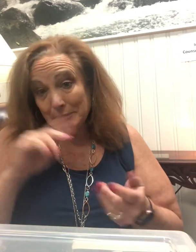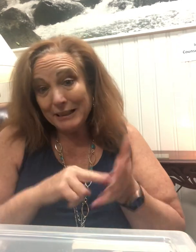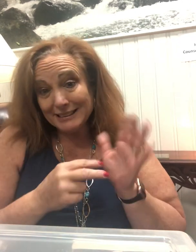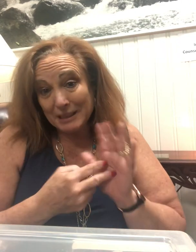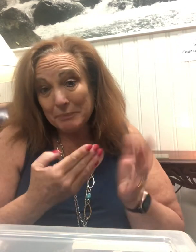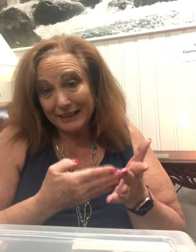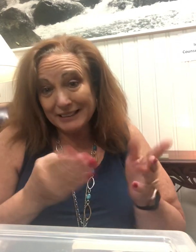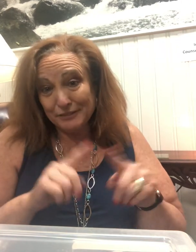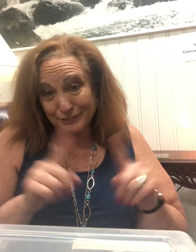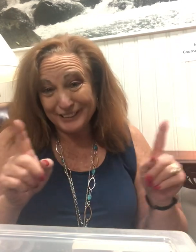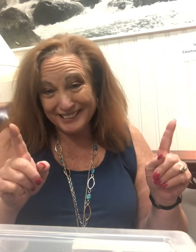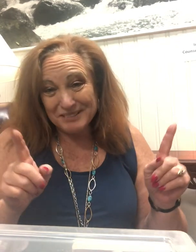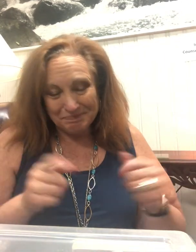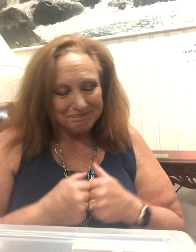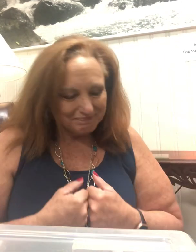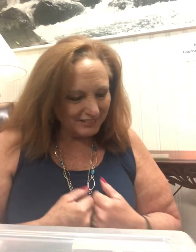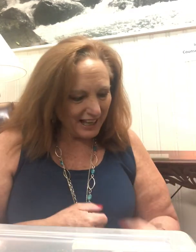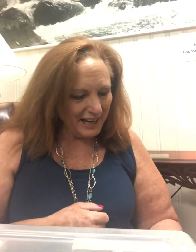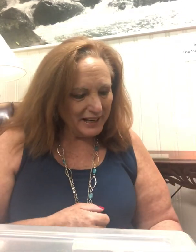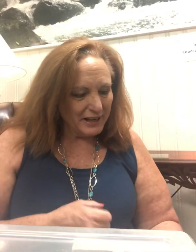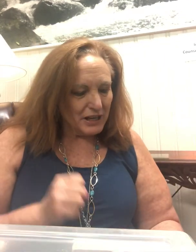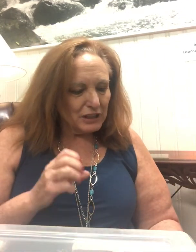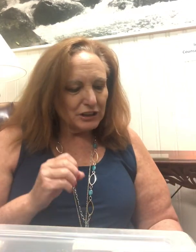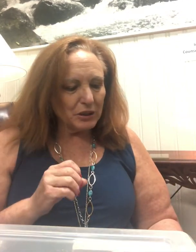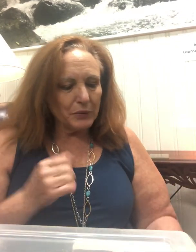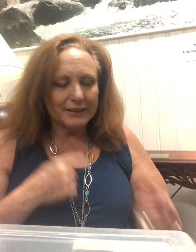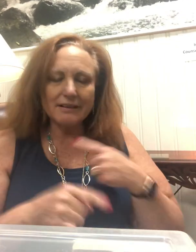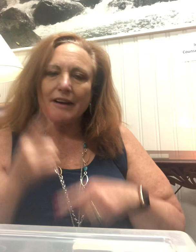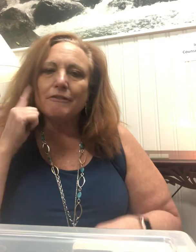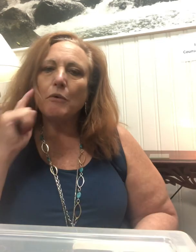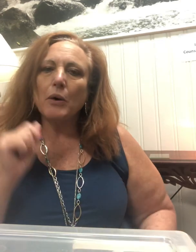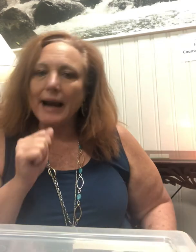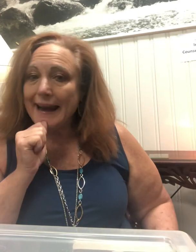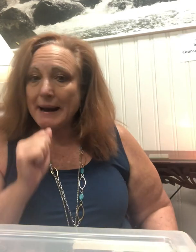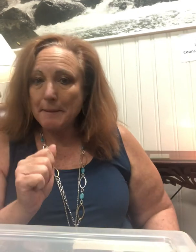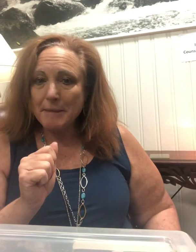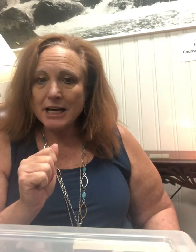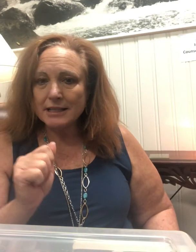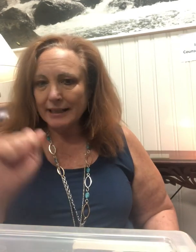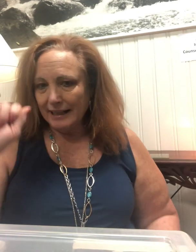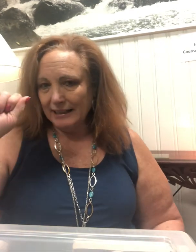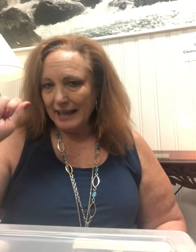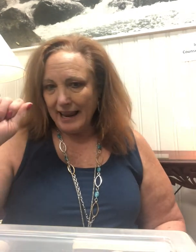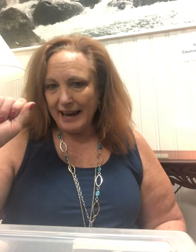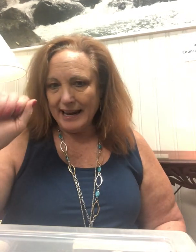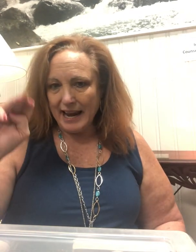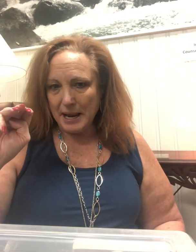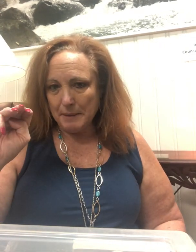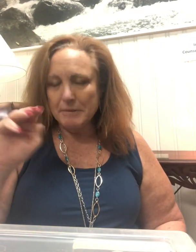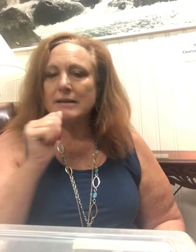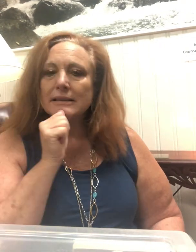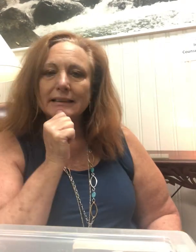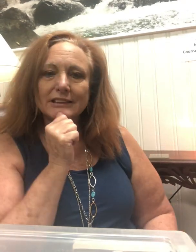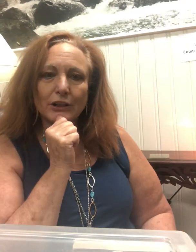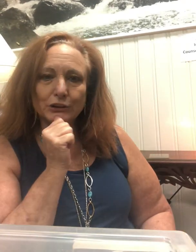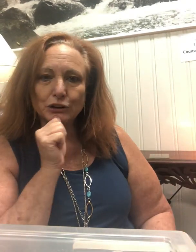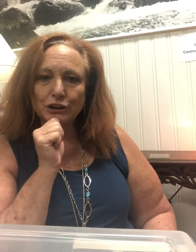means something different. Okay? So the sign for am, A-M, it's on your